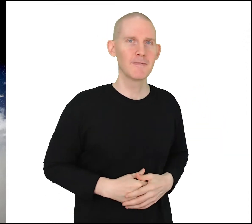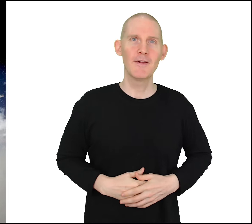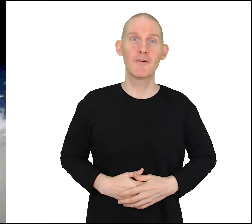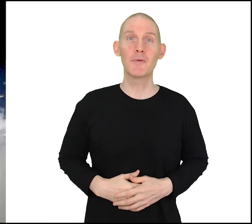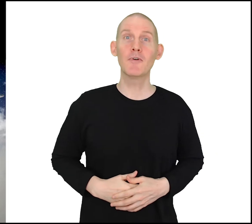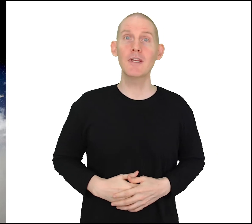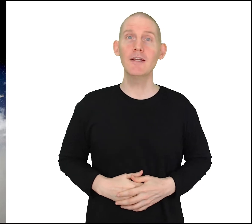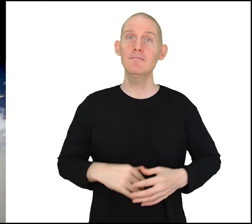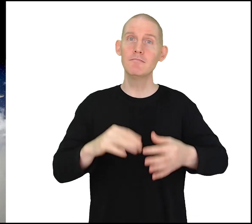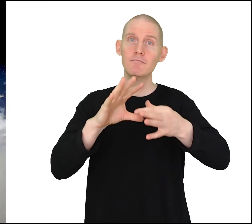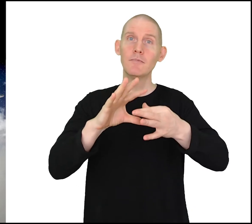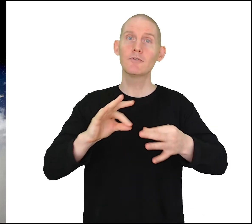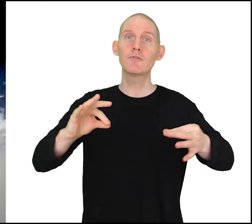From the front again, story.